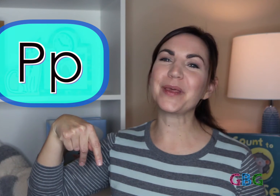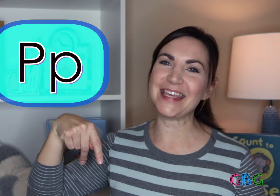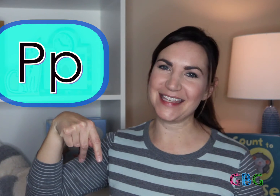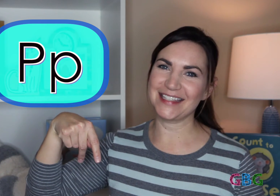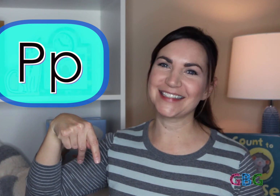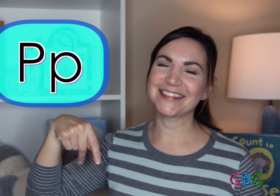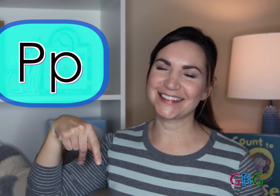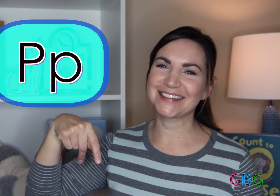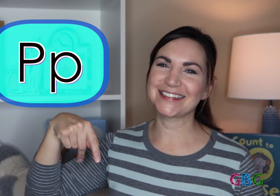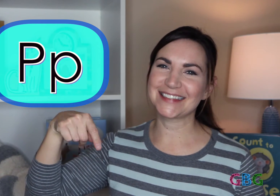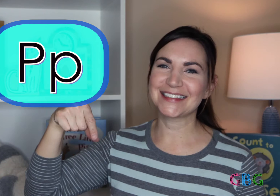P,